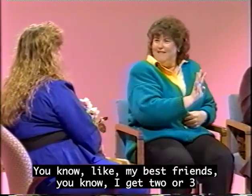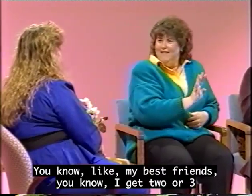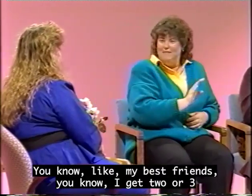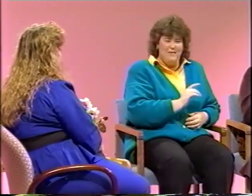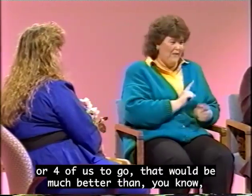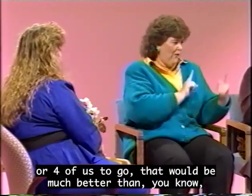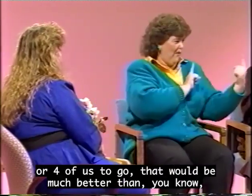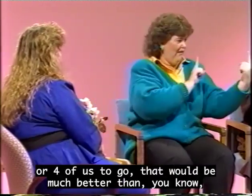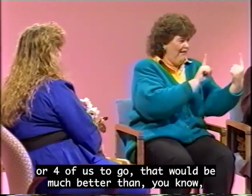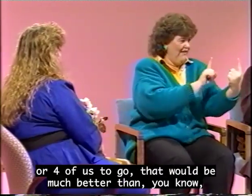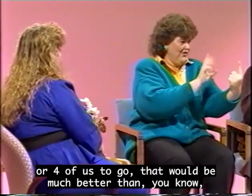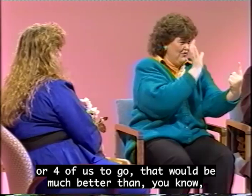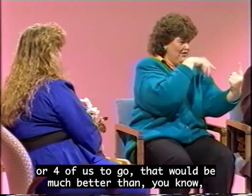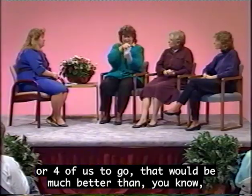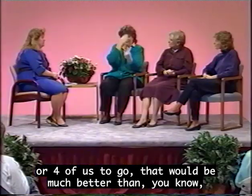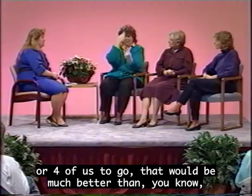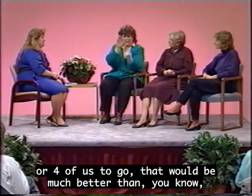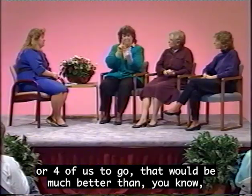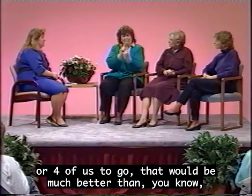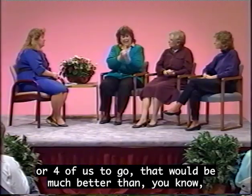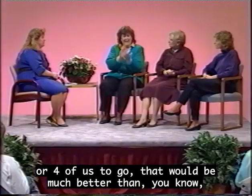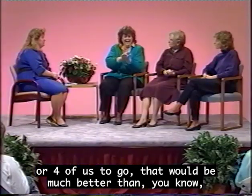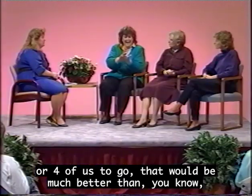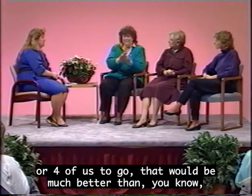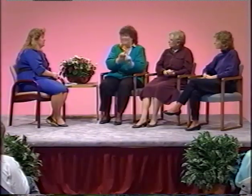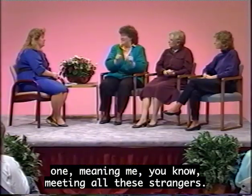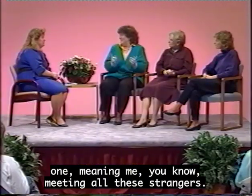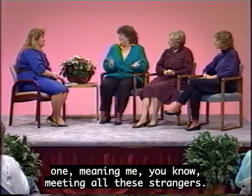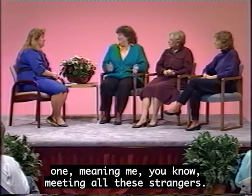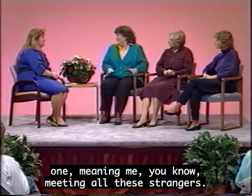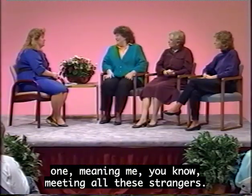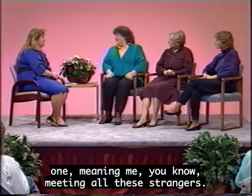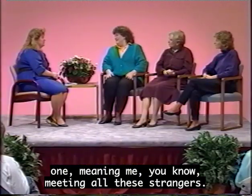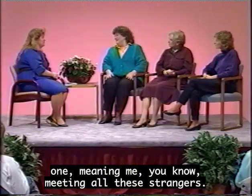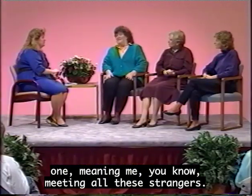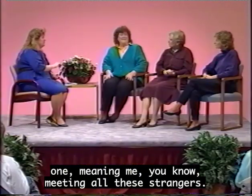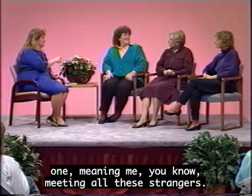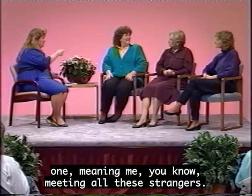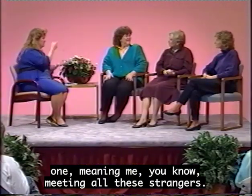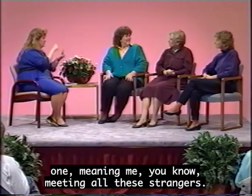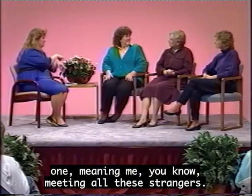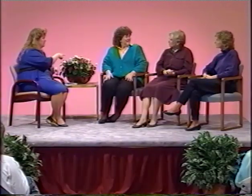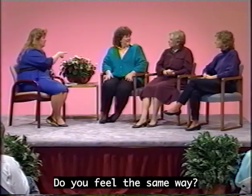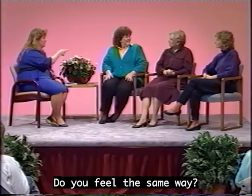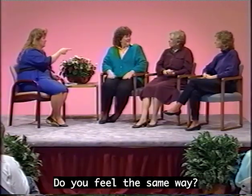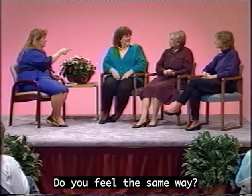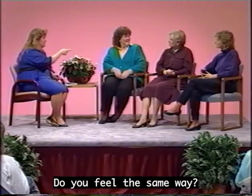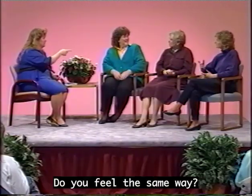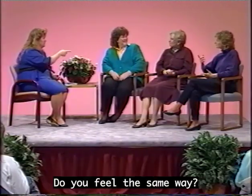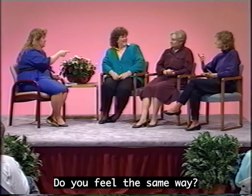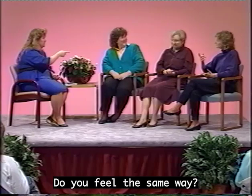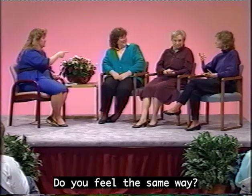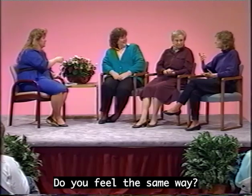3 or 4 of us to go, that would be much better than, one meeting, me as a stranger, meeting all these strangers. Do you feel the same